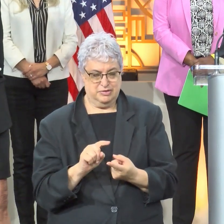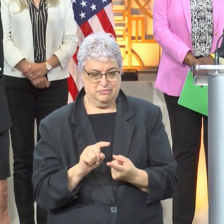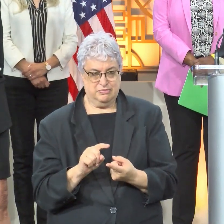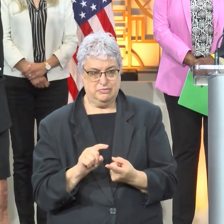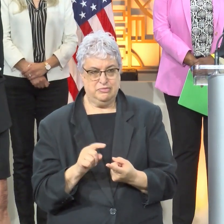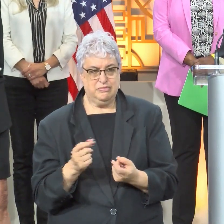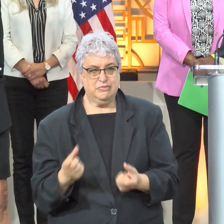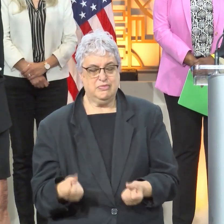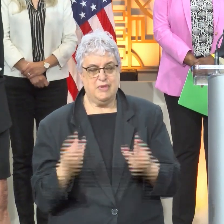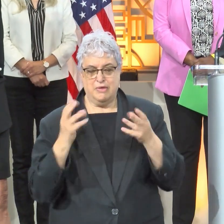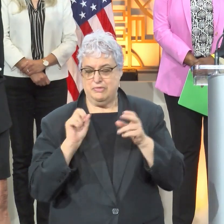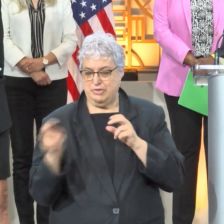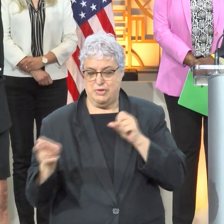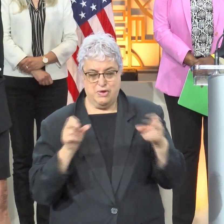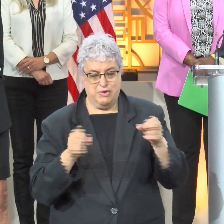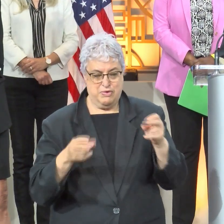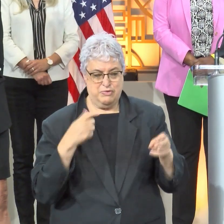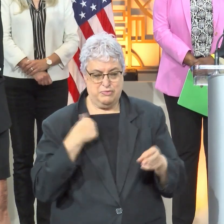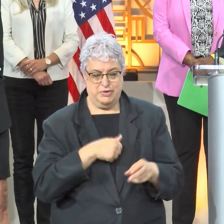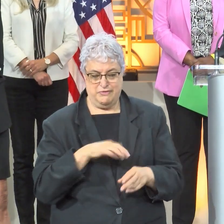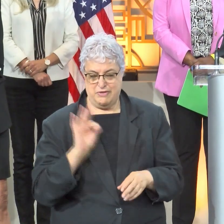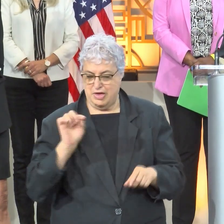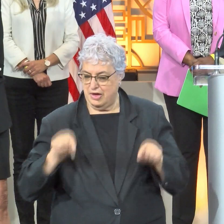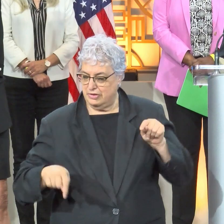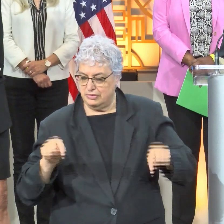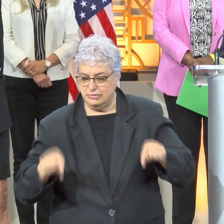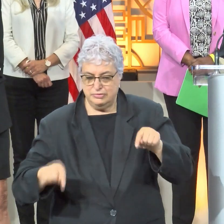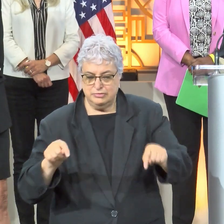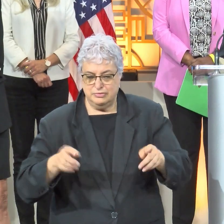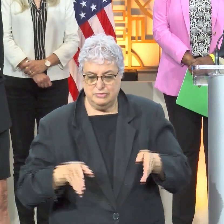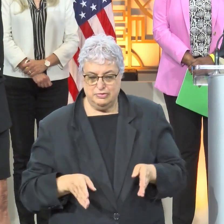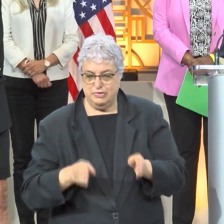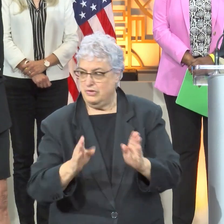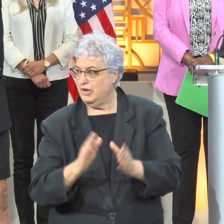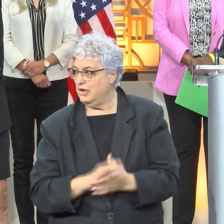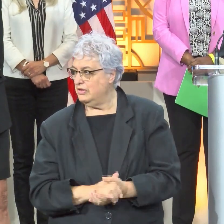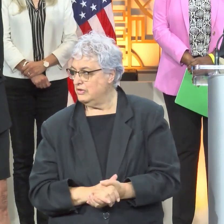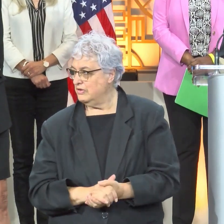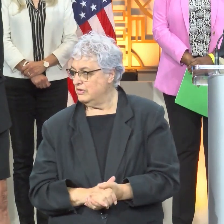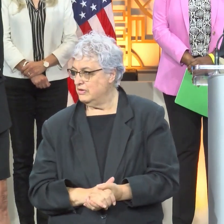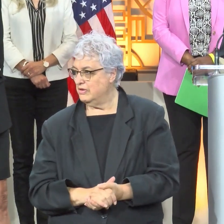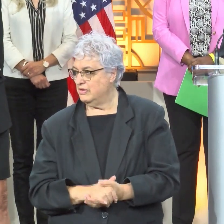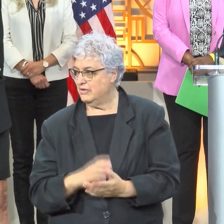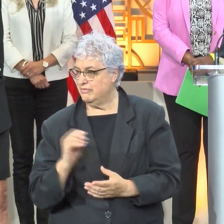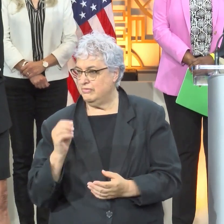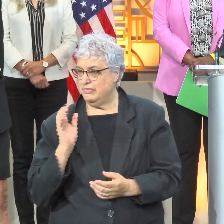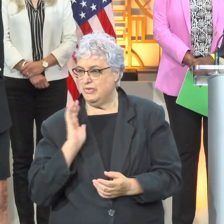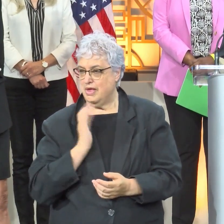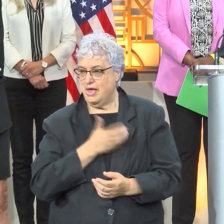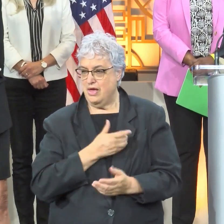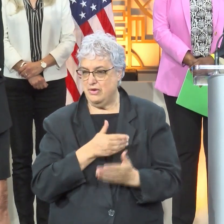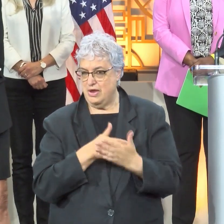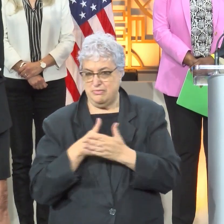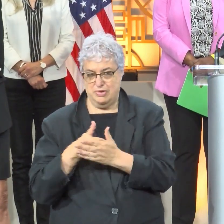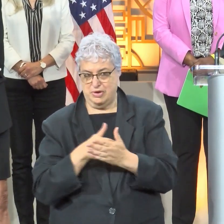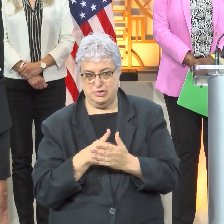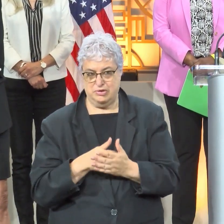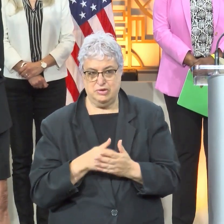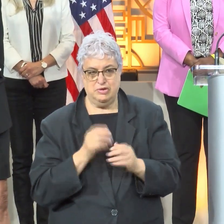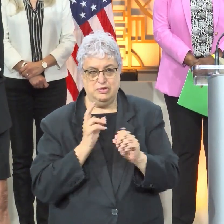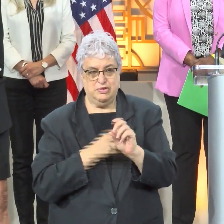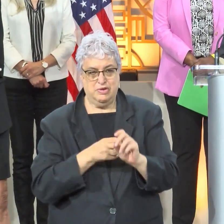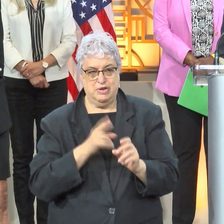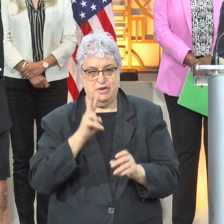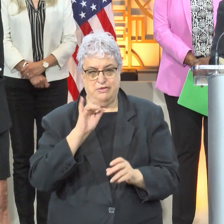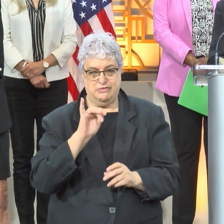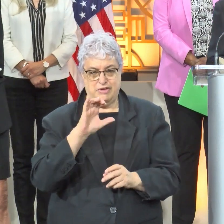the amount of litter that we find on our streets, in our parks, and in our neighborhoods. Joining the Vice